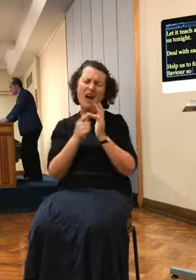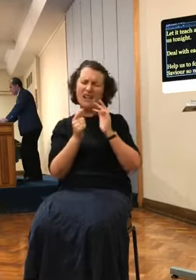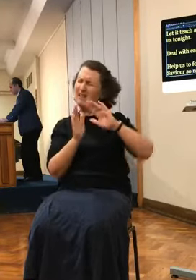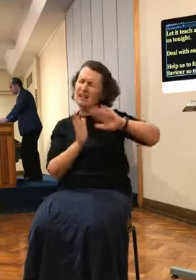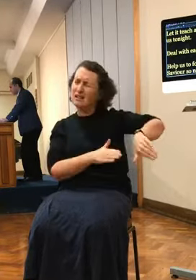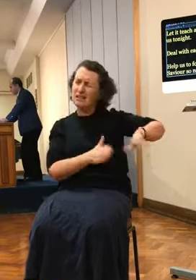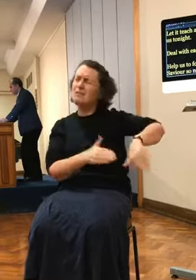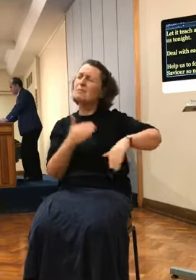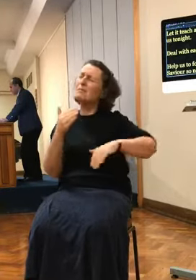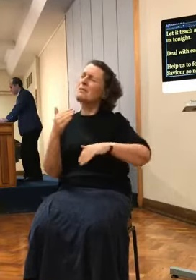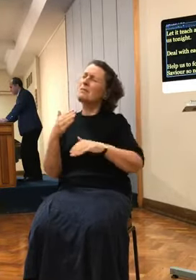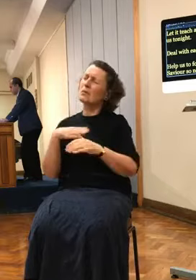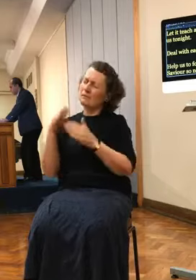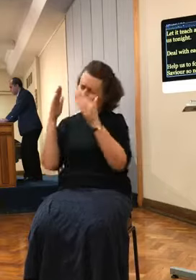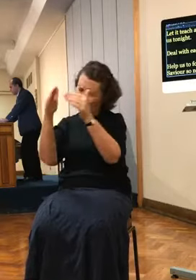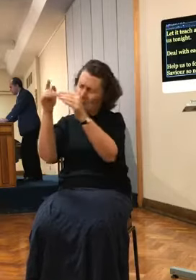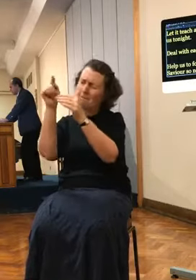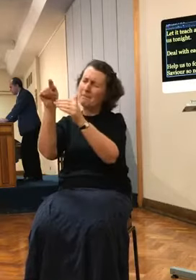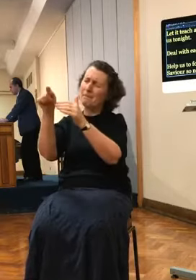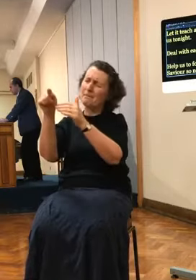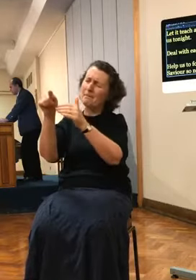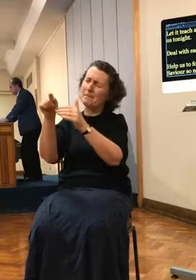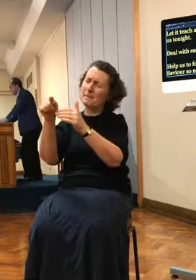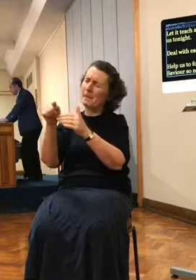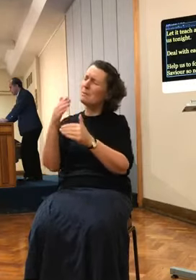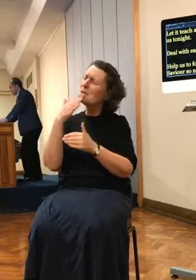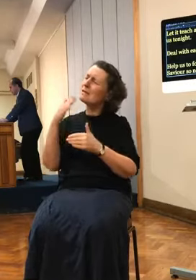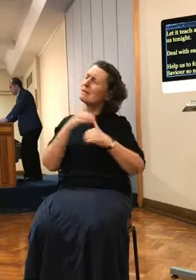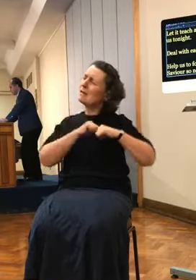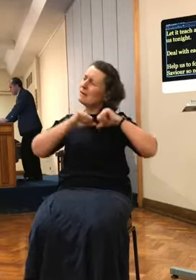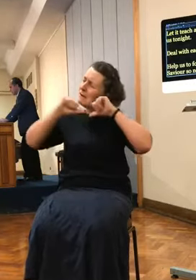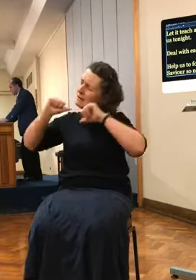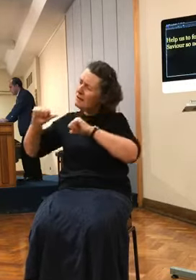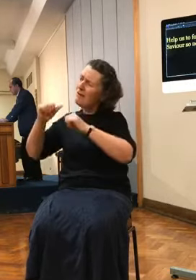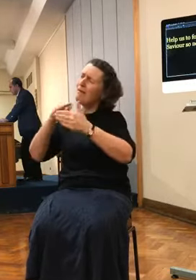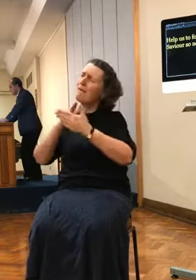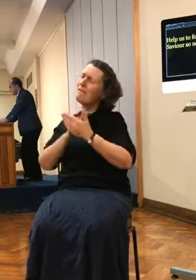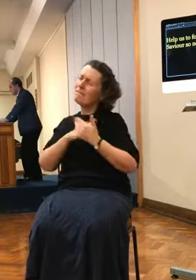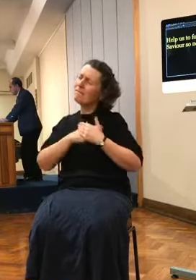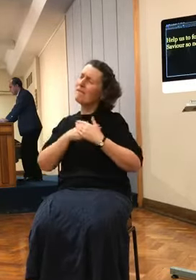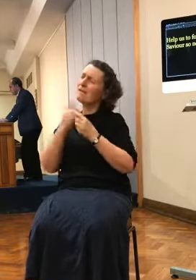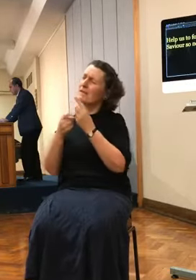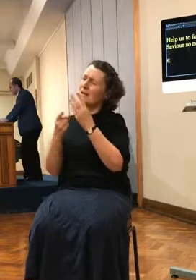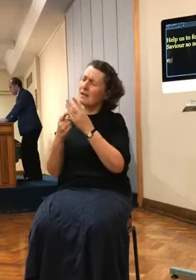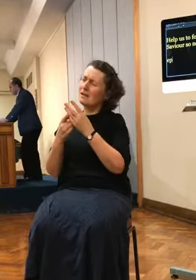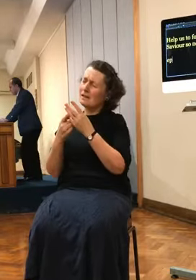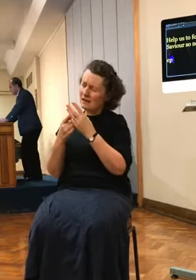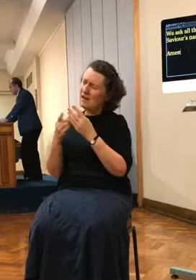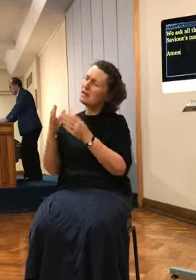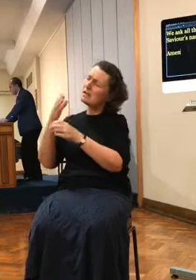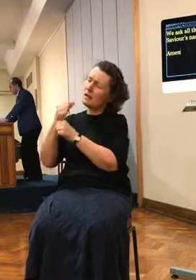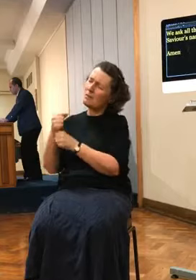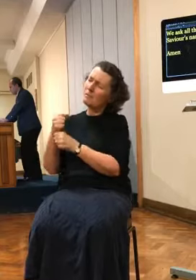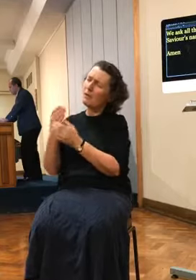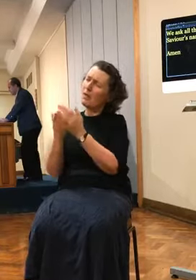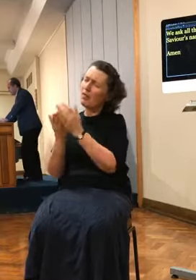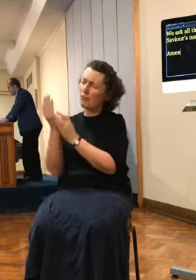our adoration as we pray and ask all these mercies in the name of the Lord Jesus Christ.